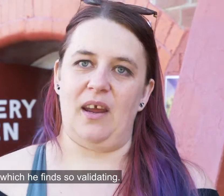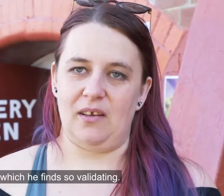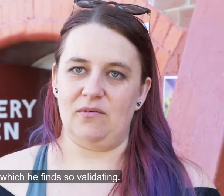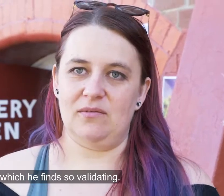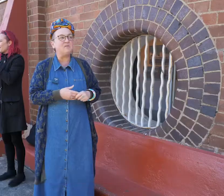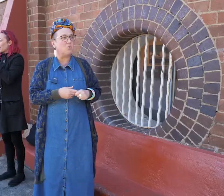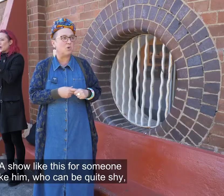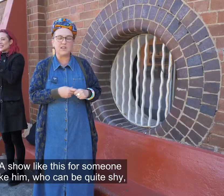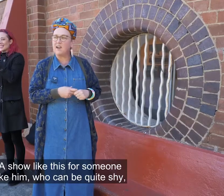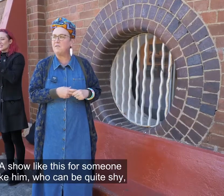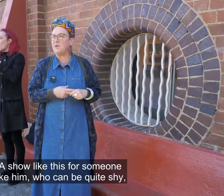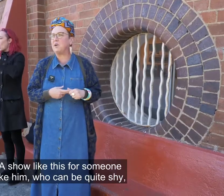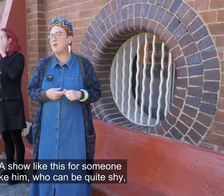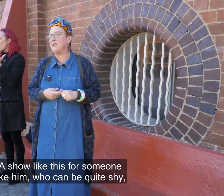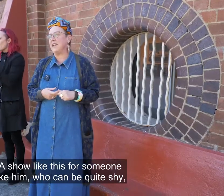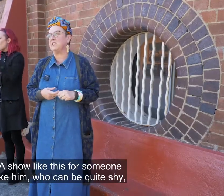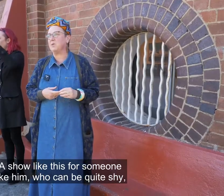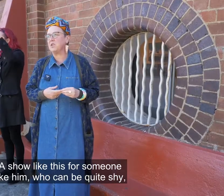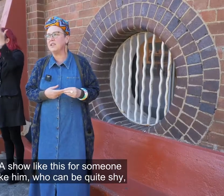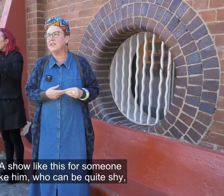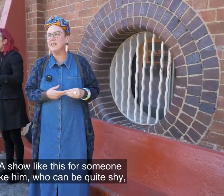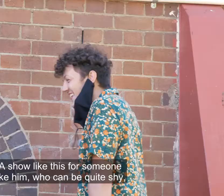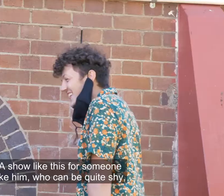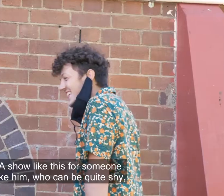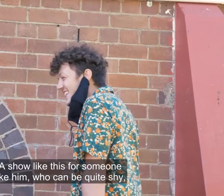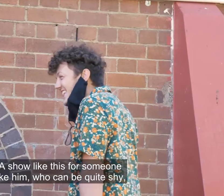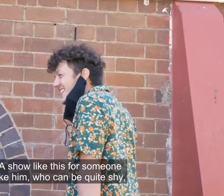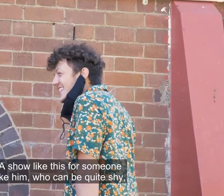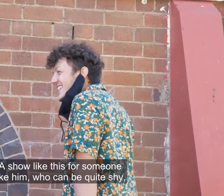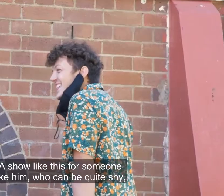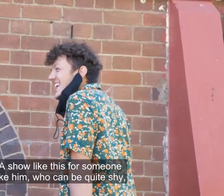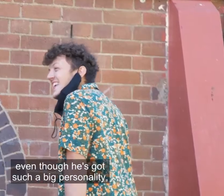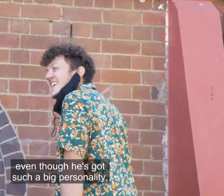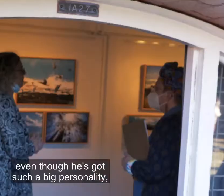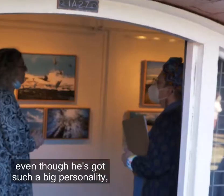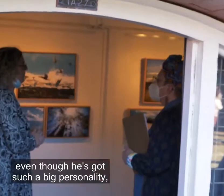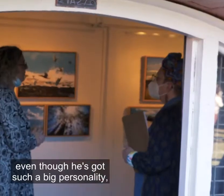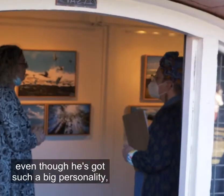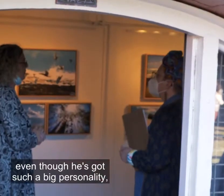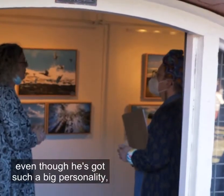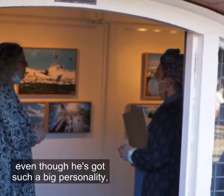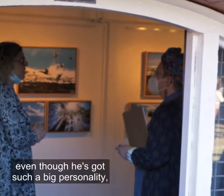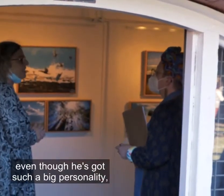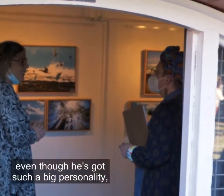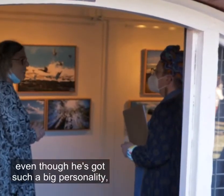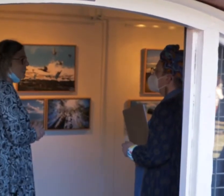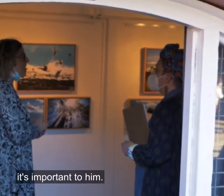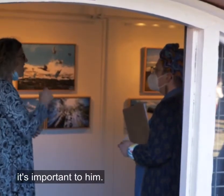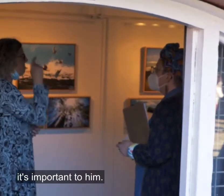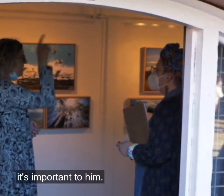validating. A show like this for someone like him who can be quite shy, even though he's got such a big personality, it's important to